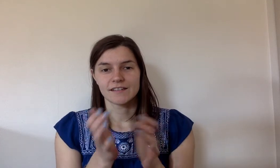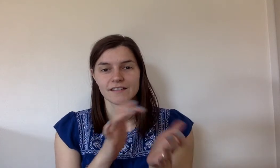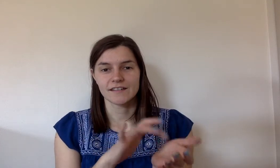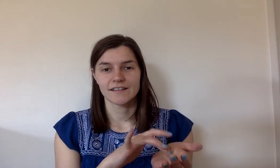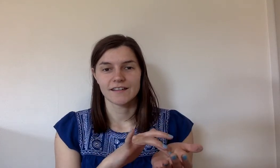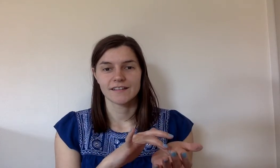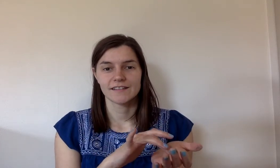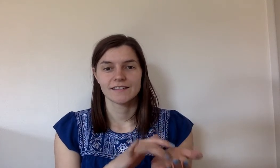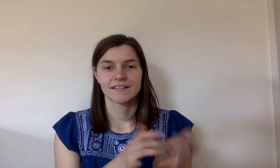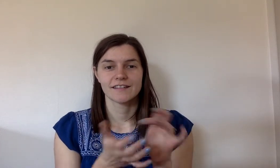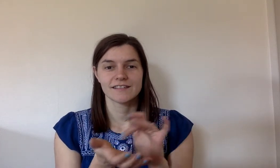Jesus,